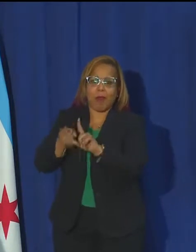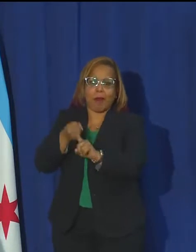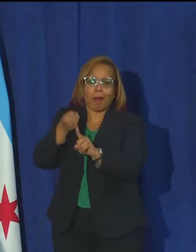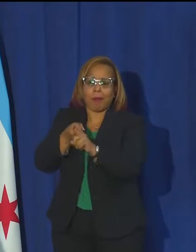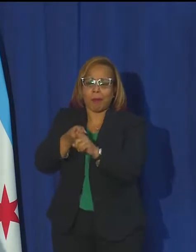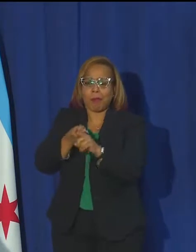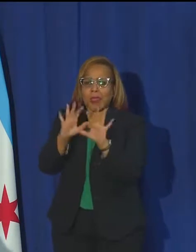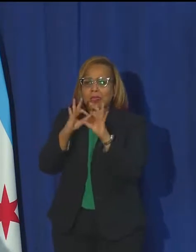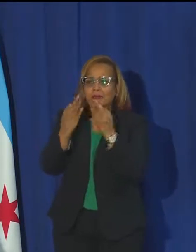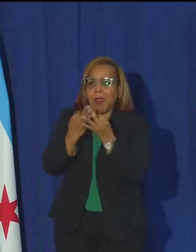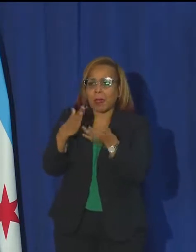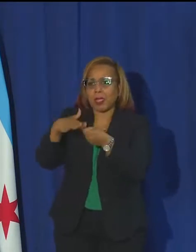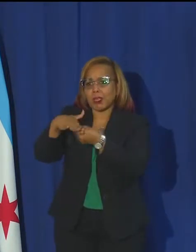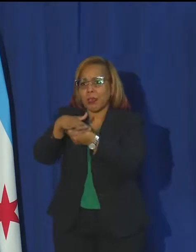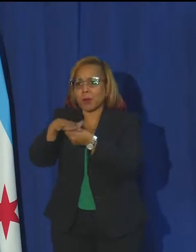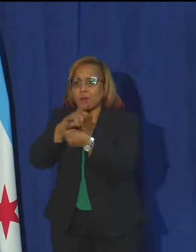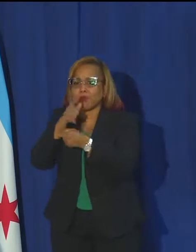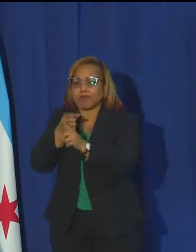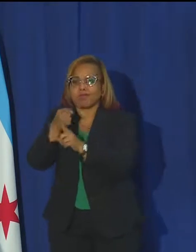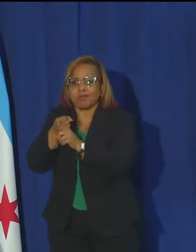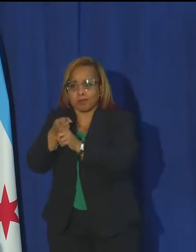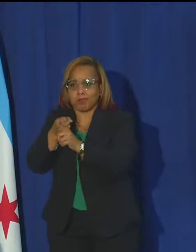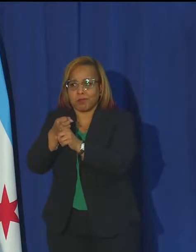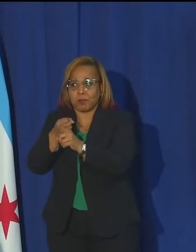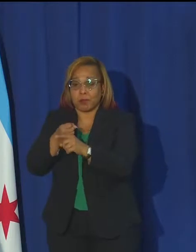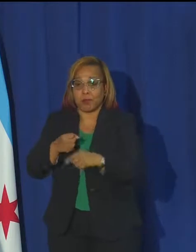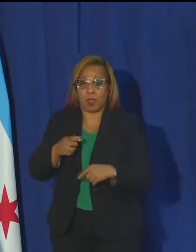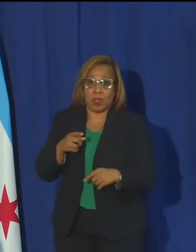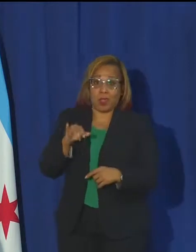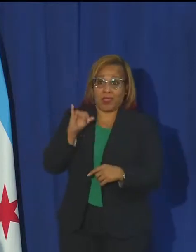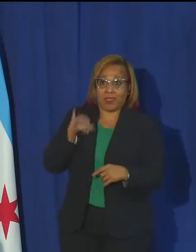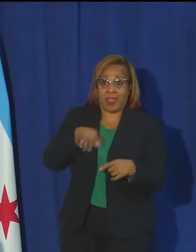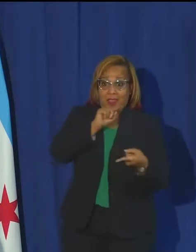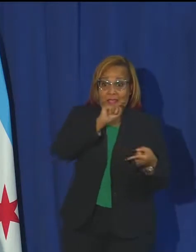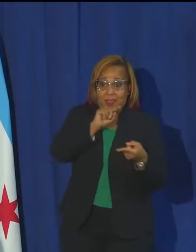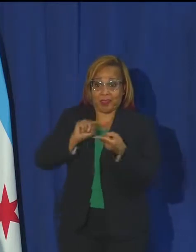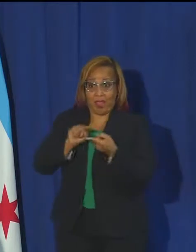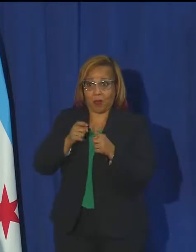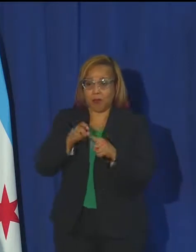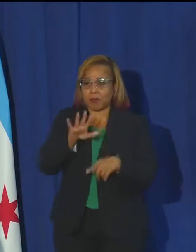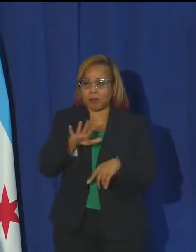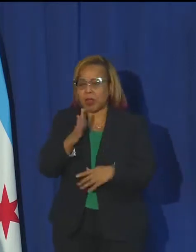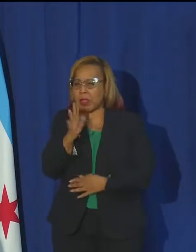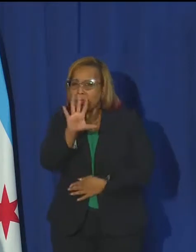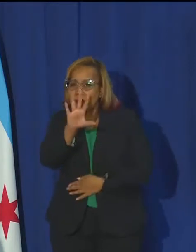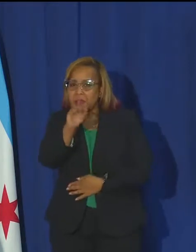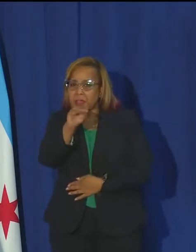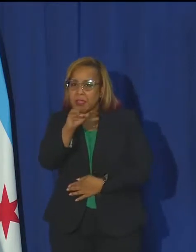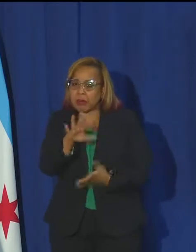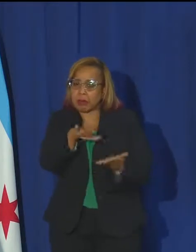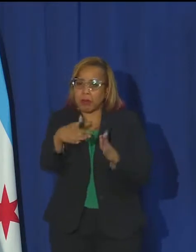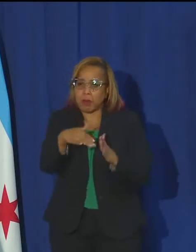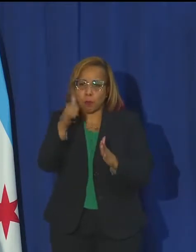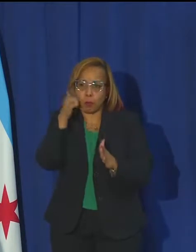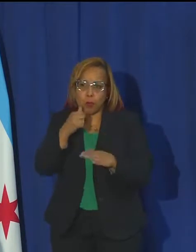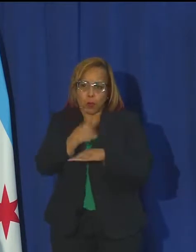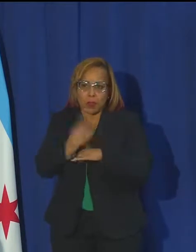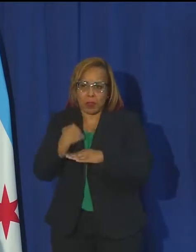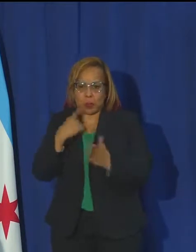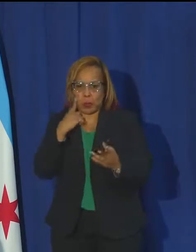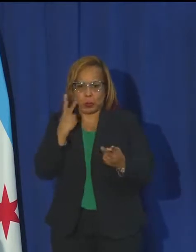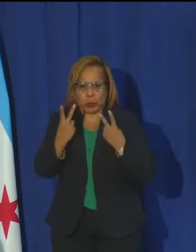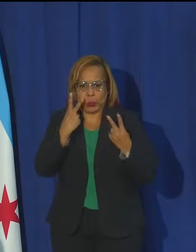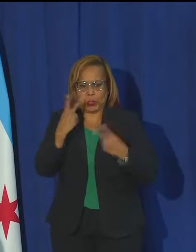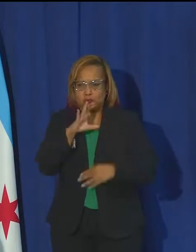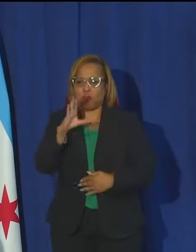of families and neighborhoods that are impacted. That is, though, down from the approximately 50 deaths per day that we were